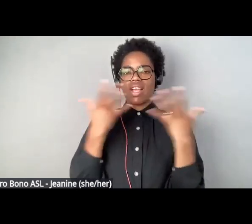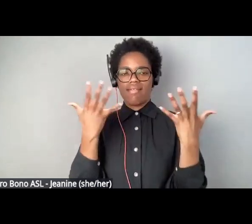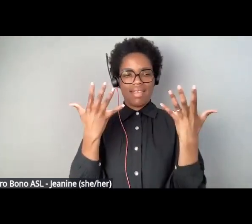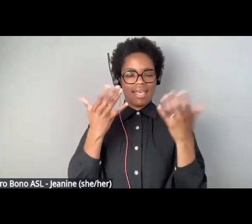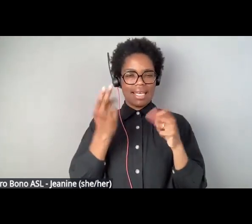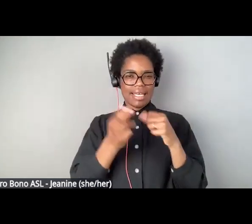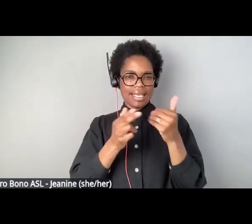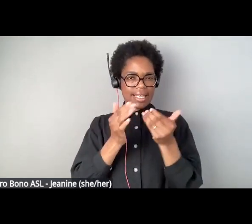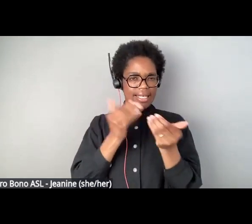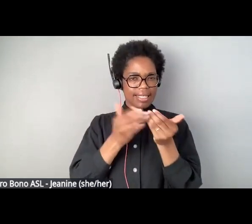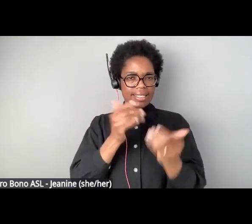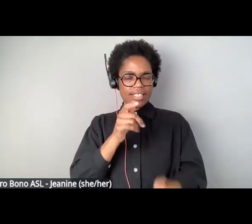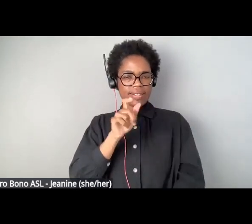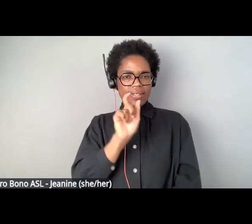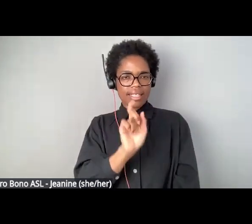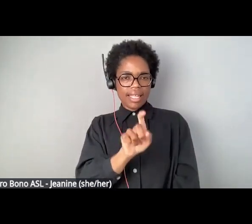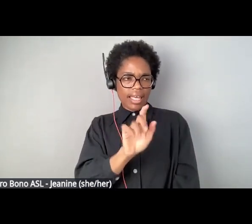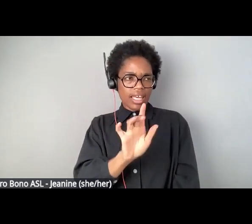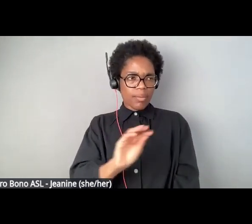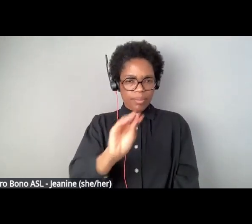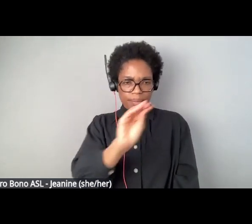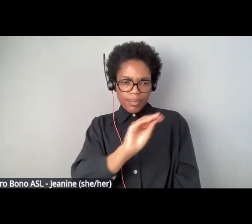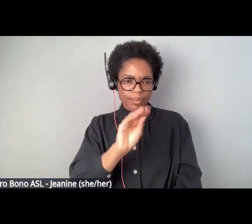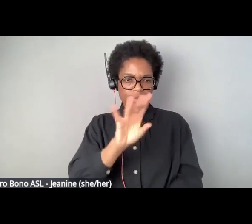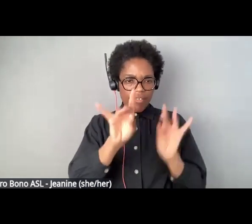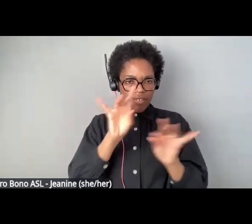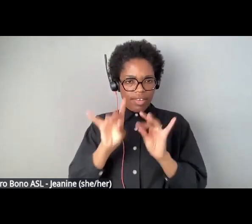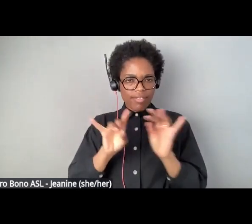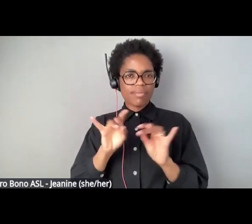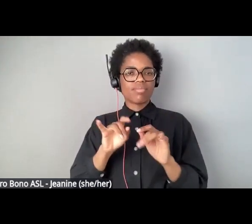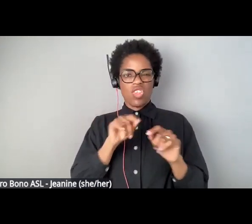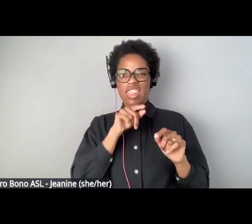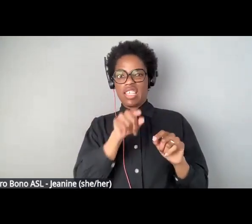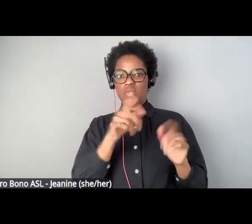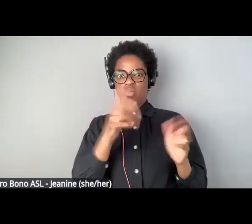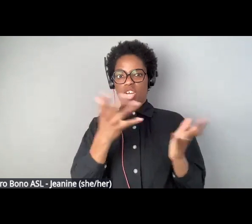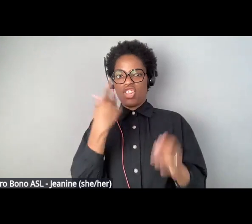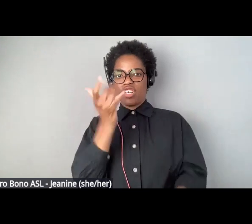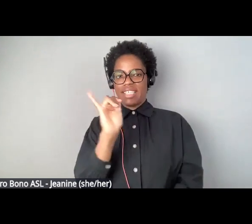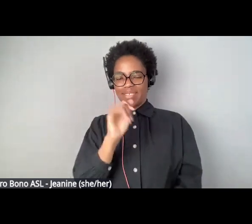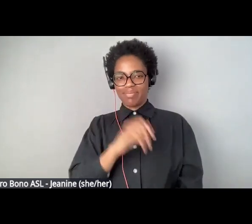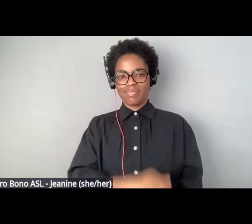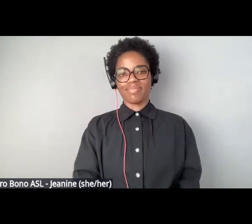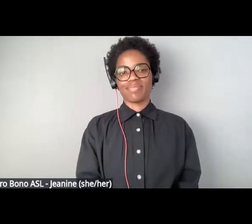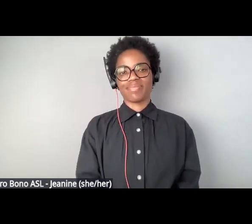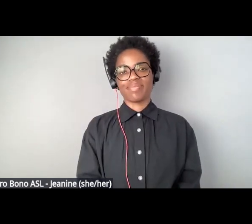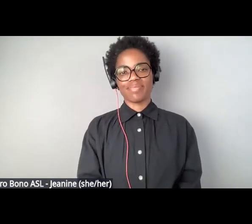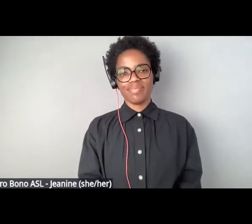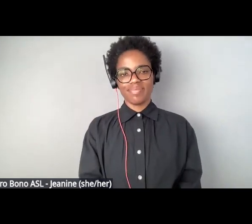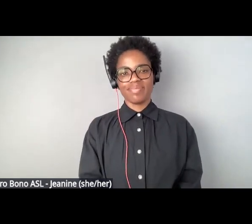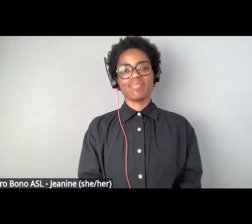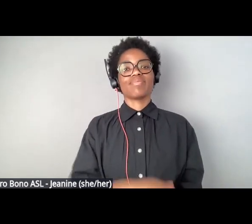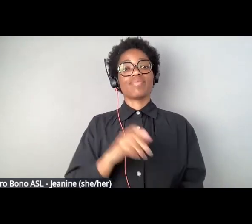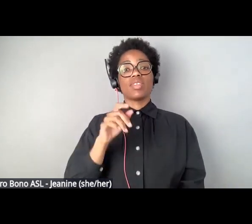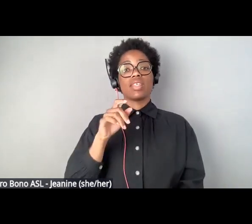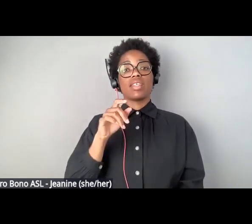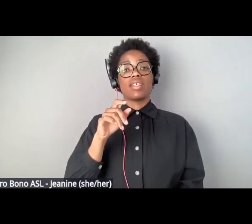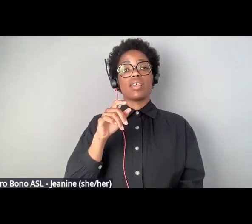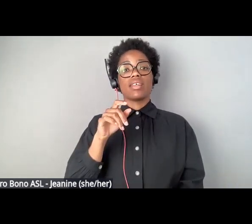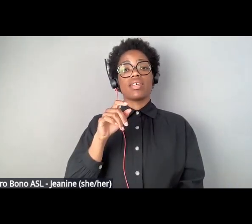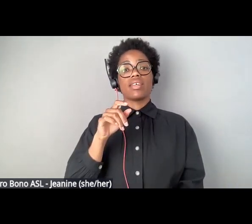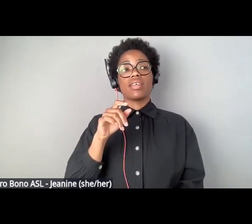for, that's what it is. I'll show you. This is like if you want to sign into something, you'll see their little logo show up in